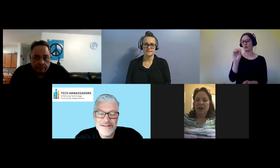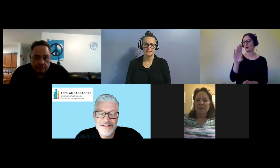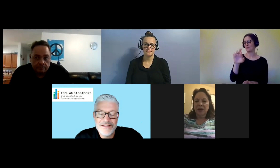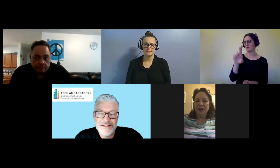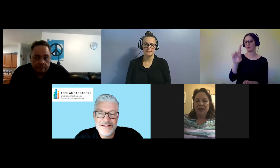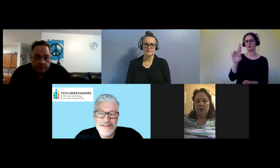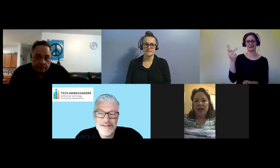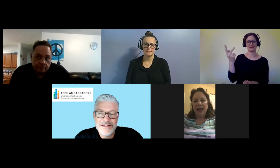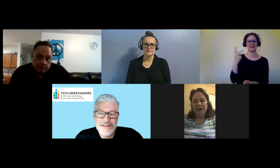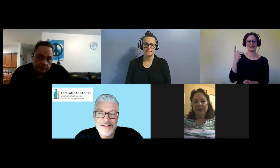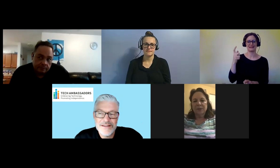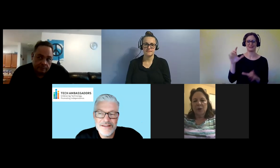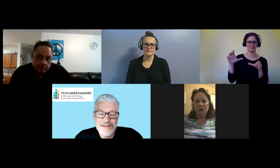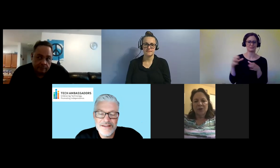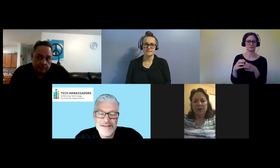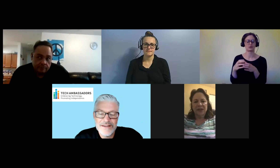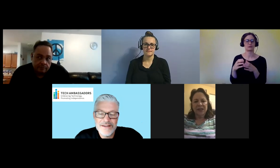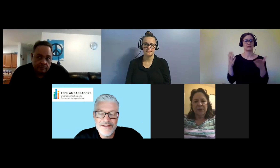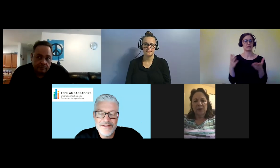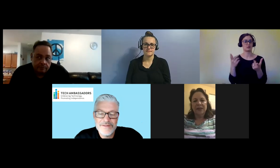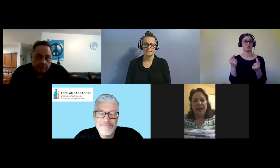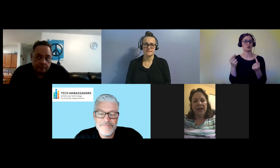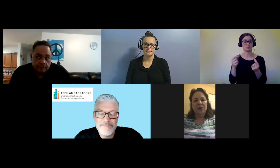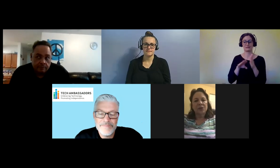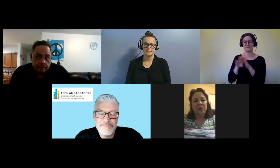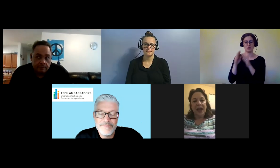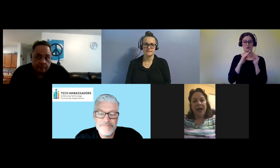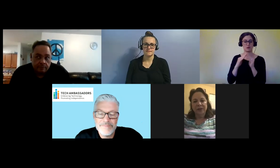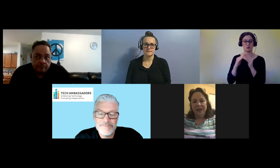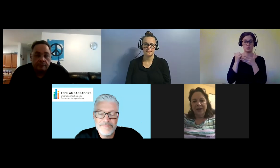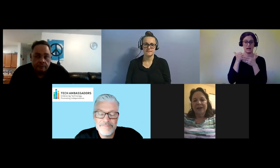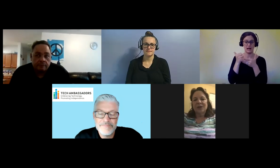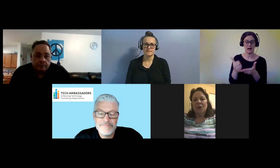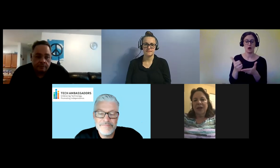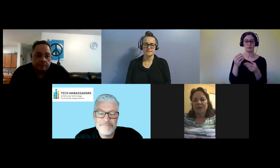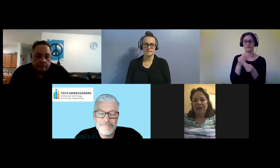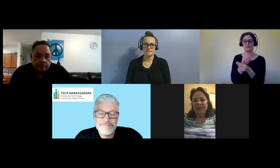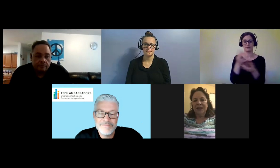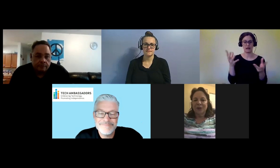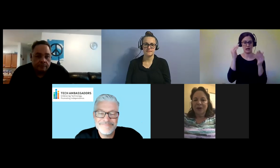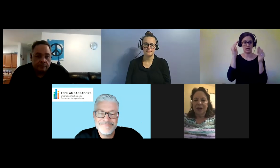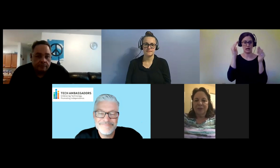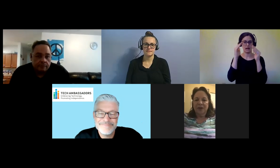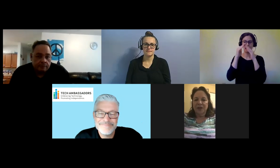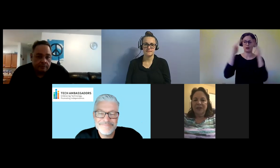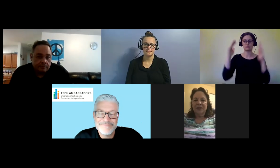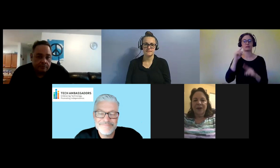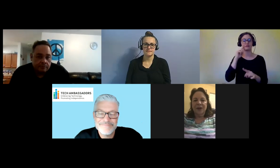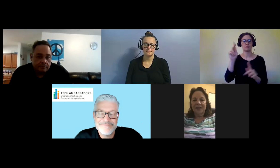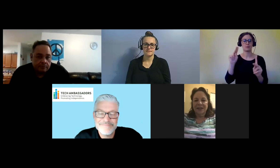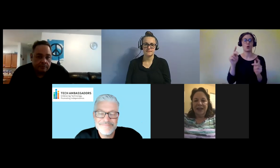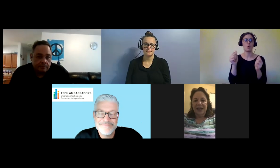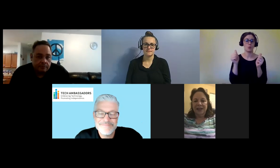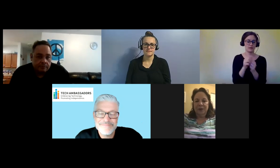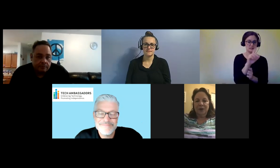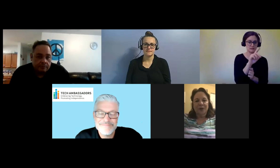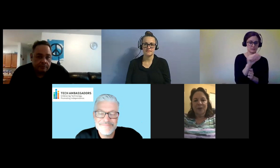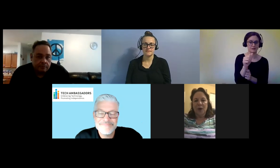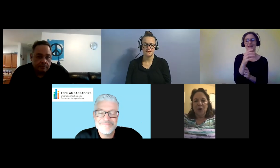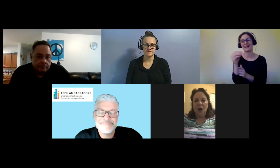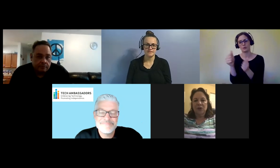whole community that will house both those with disabilities and those without. So we're going to have to get together and talk about all the different ideas he has